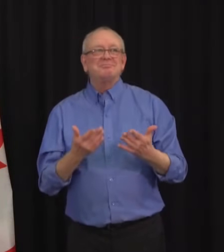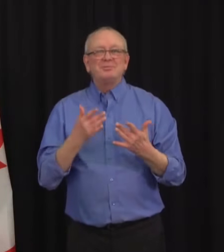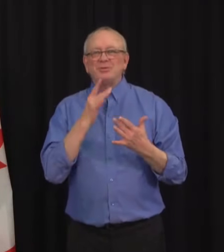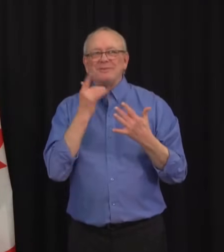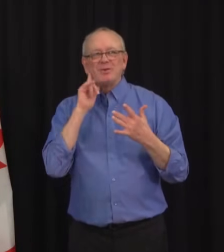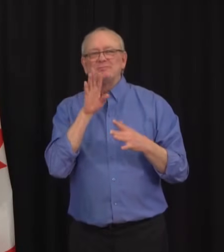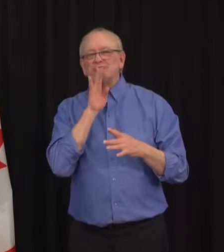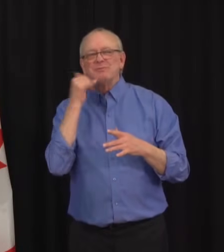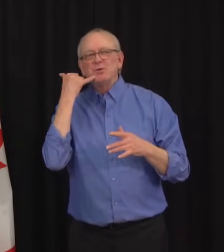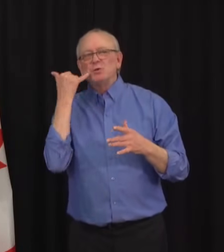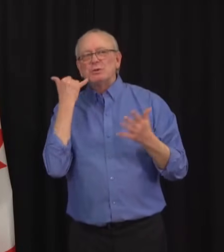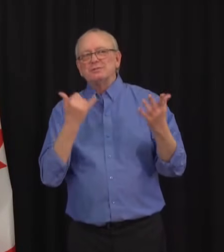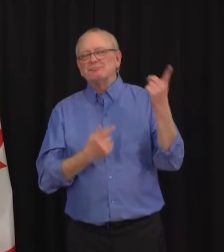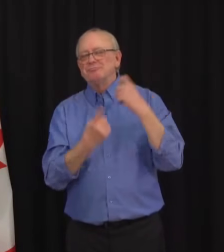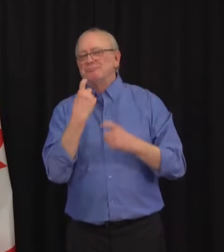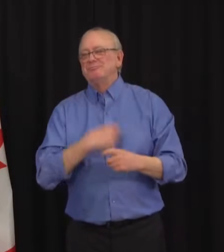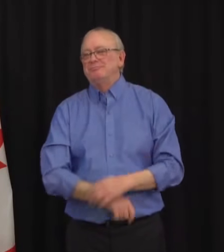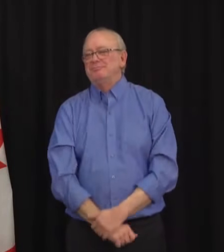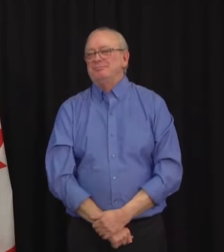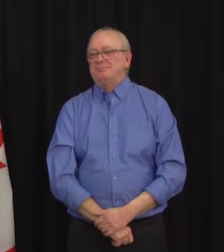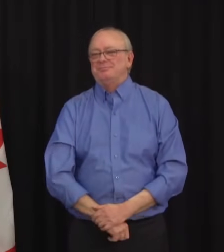Operator, are you there?